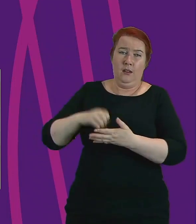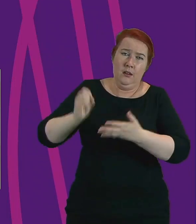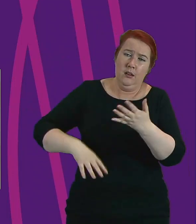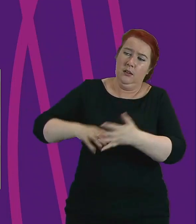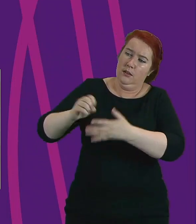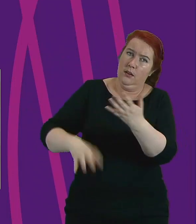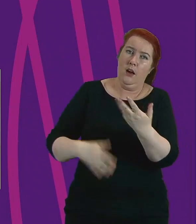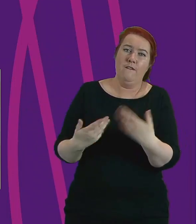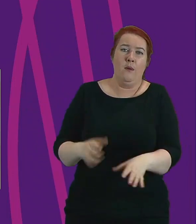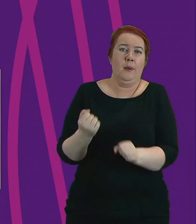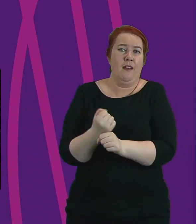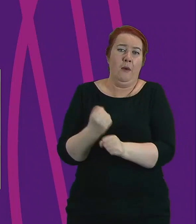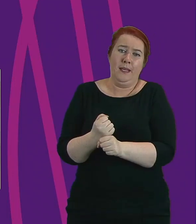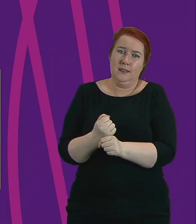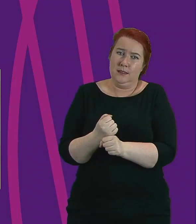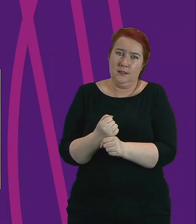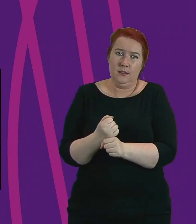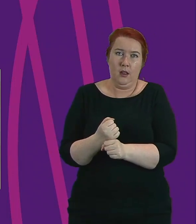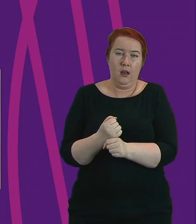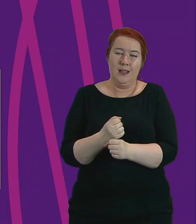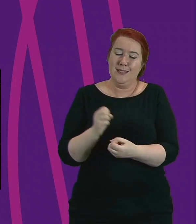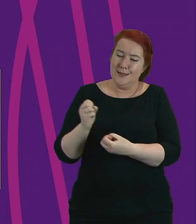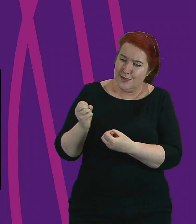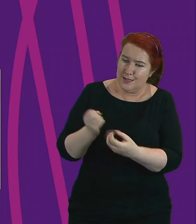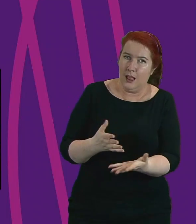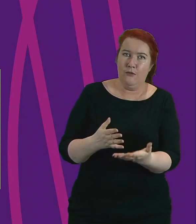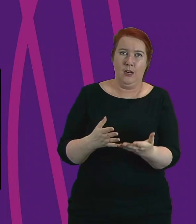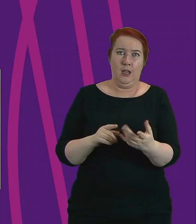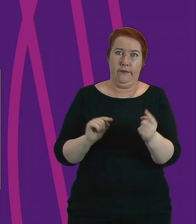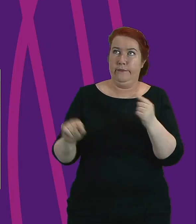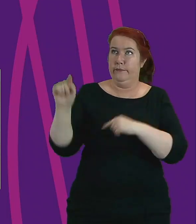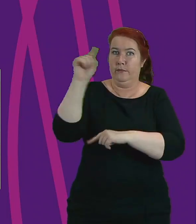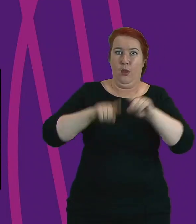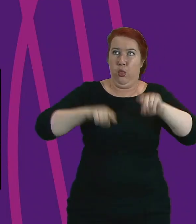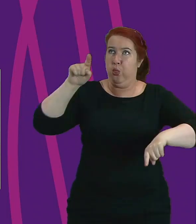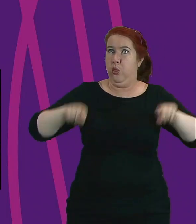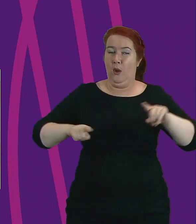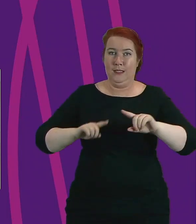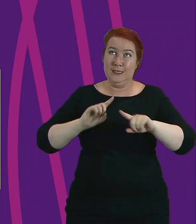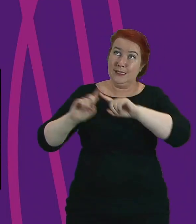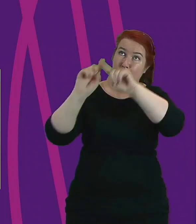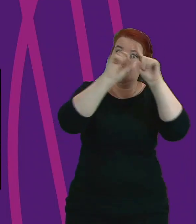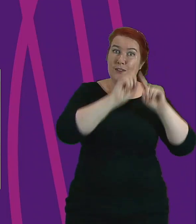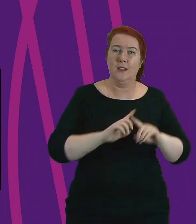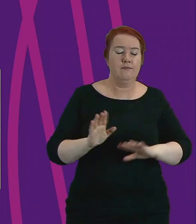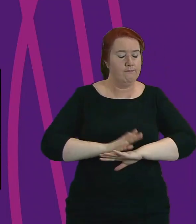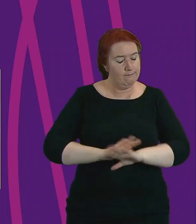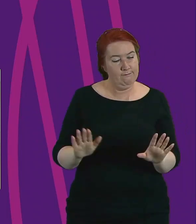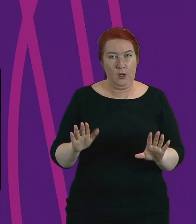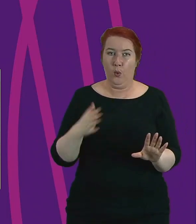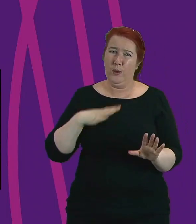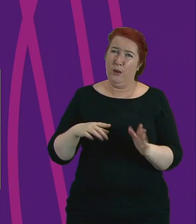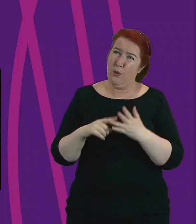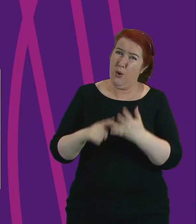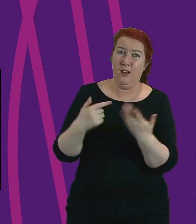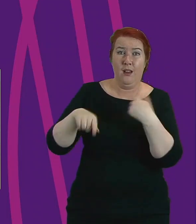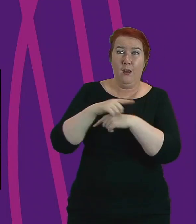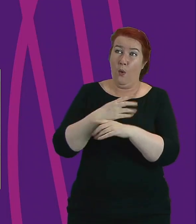successive governments. Fragmented delivery in a postcode lottery isn't good enough. We owe it to our elderly people, many of whom have